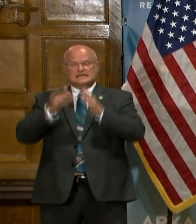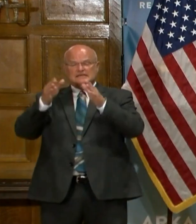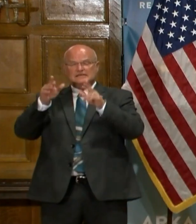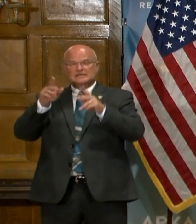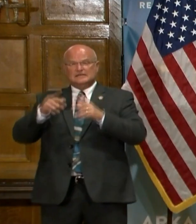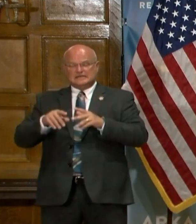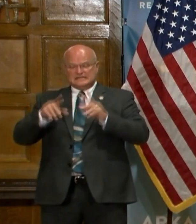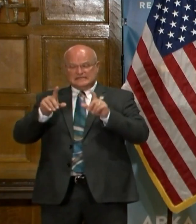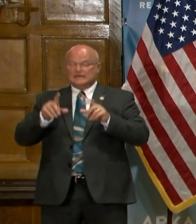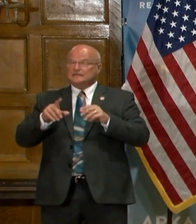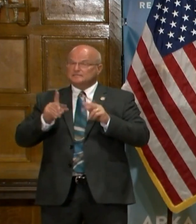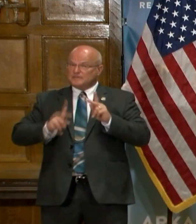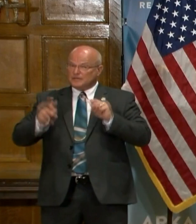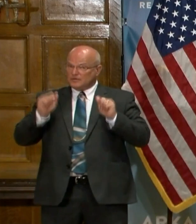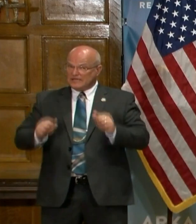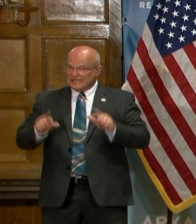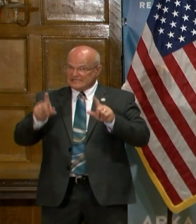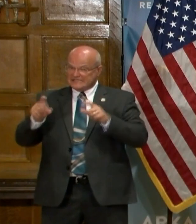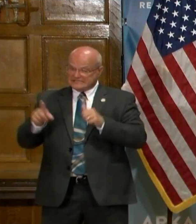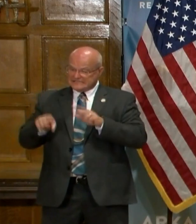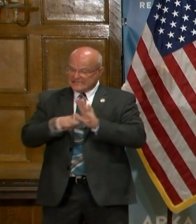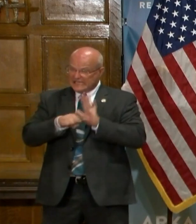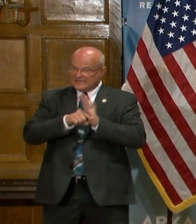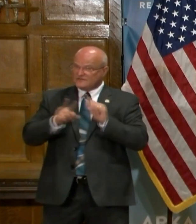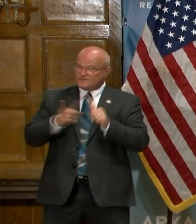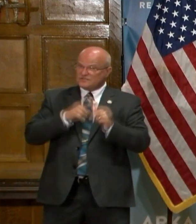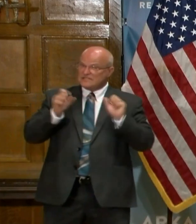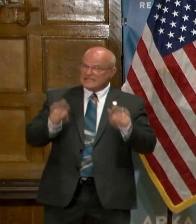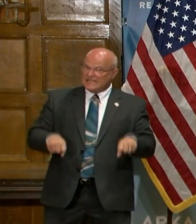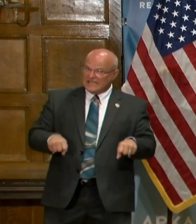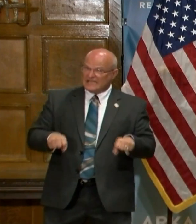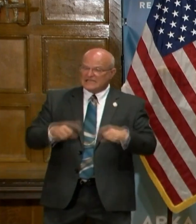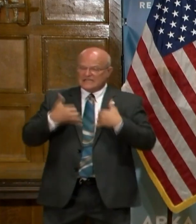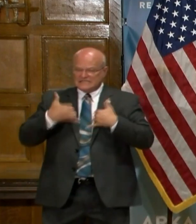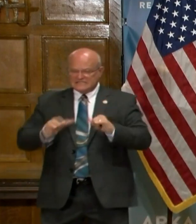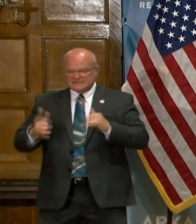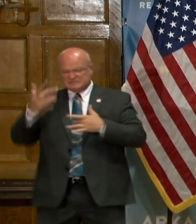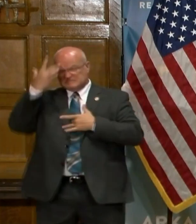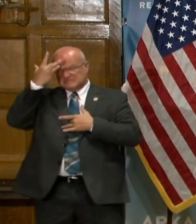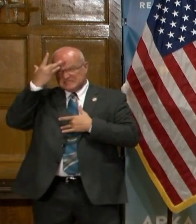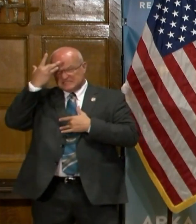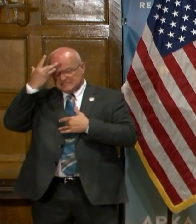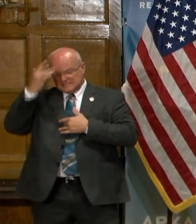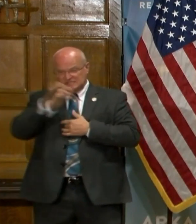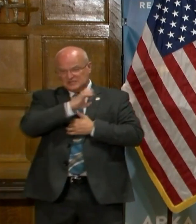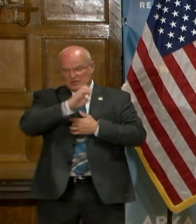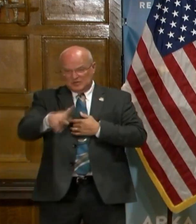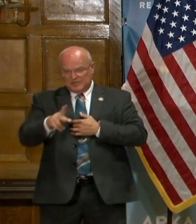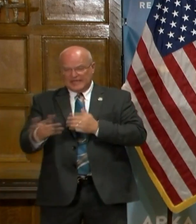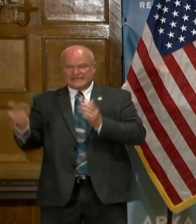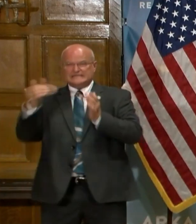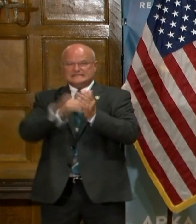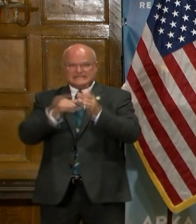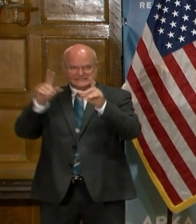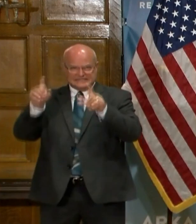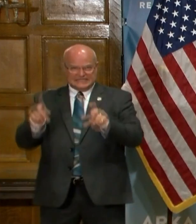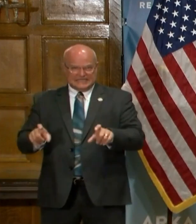individuals can initially test negative, but still be infected, and so we go back and we repeat